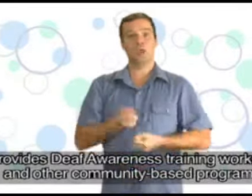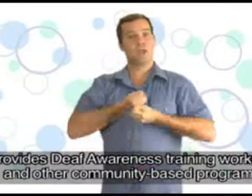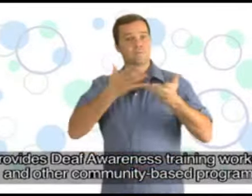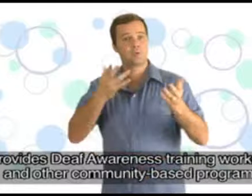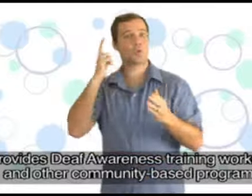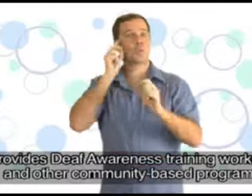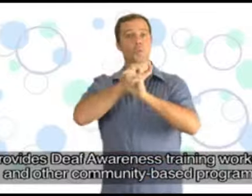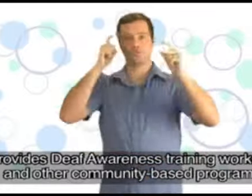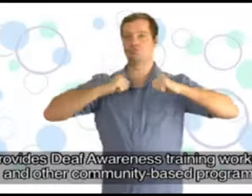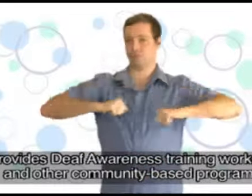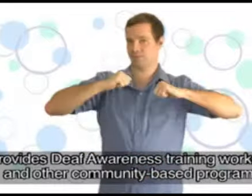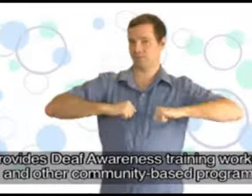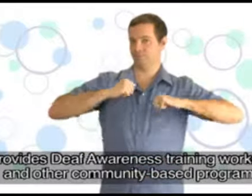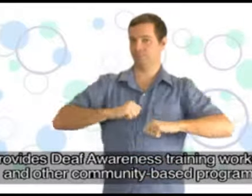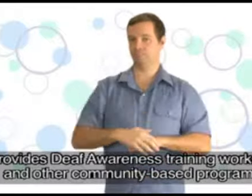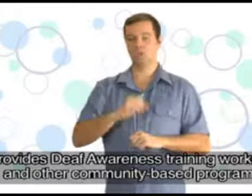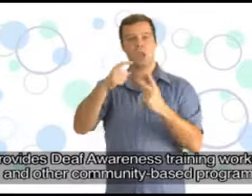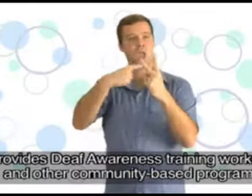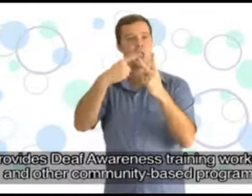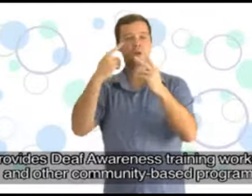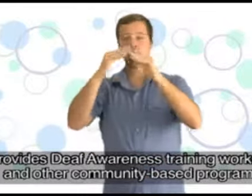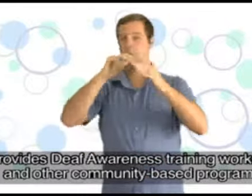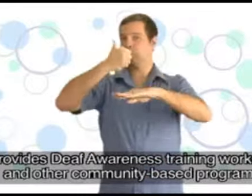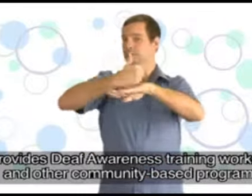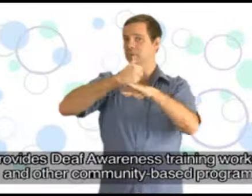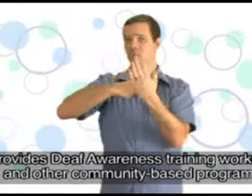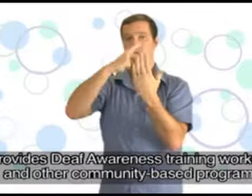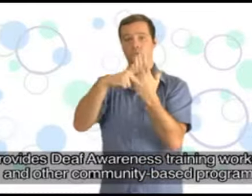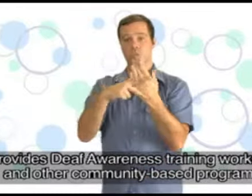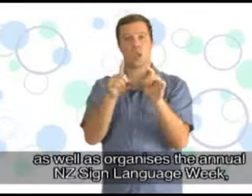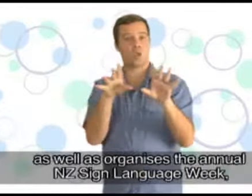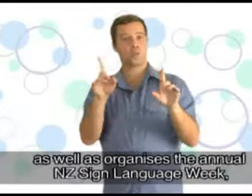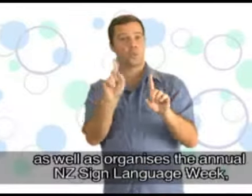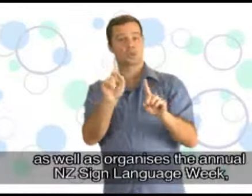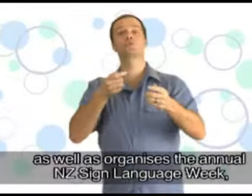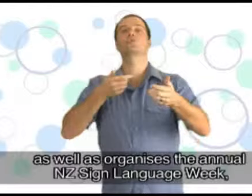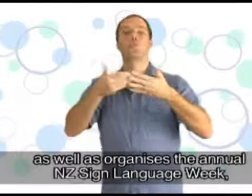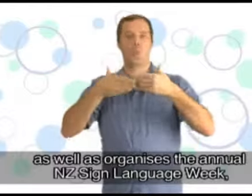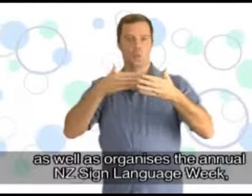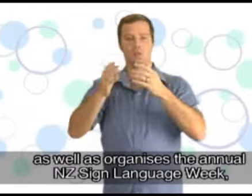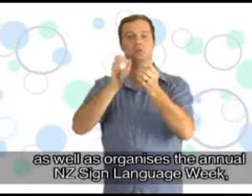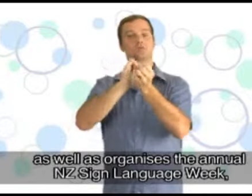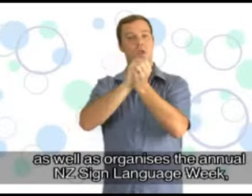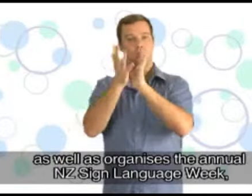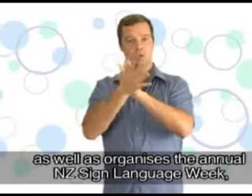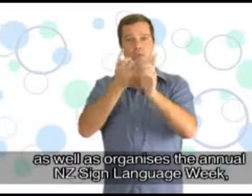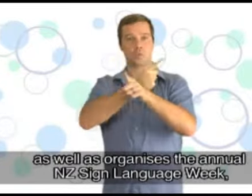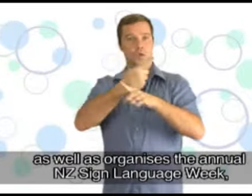Provides deaf awareness training workshops and other community-based programs, as well as organises the annual New Zealand Sign Language